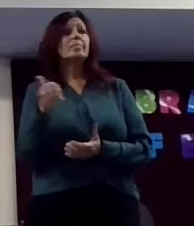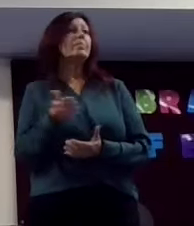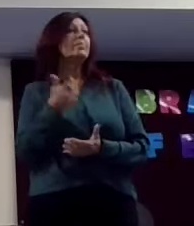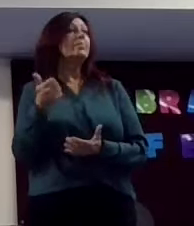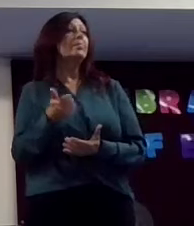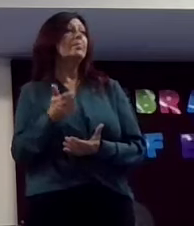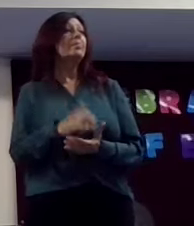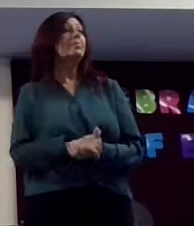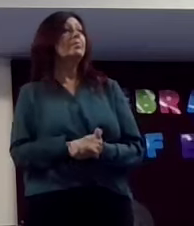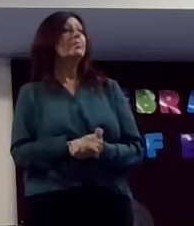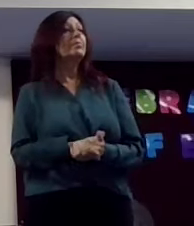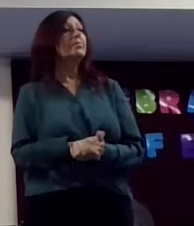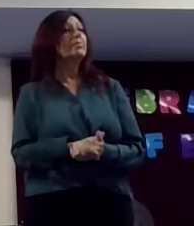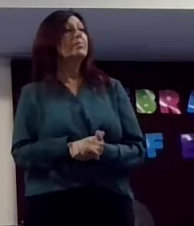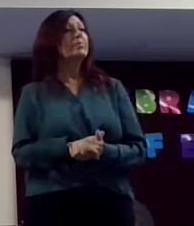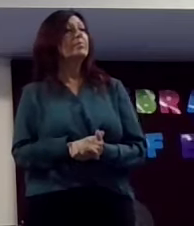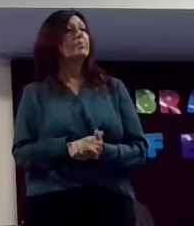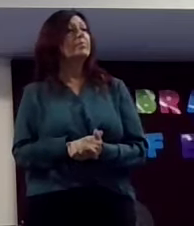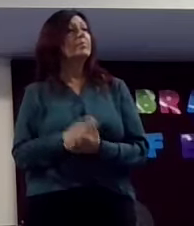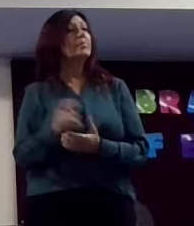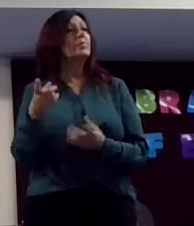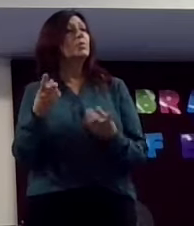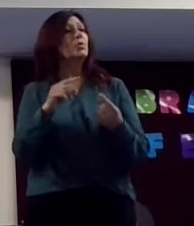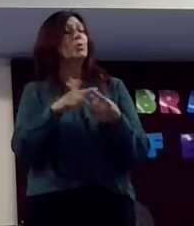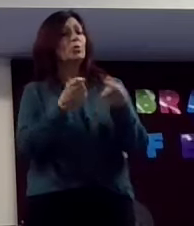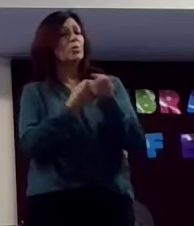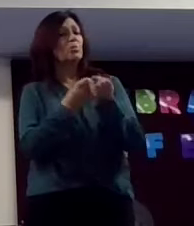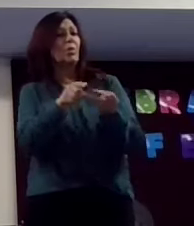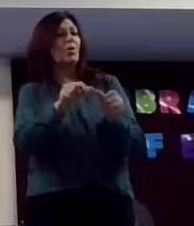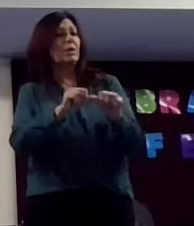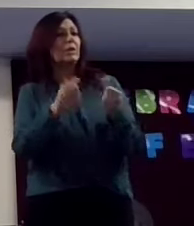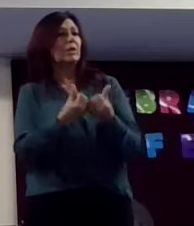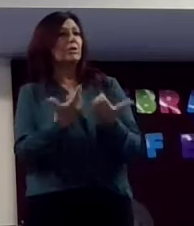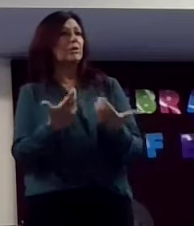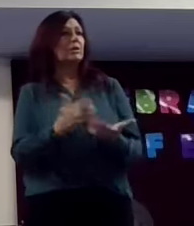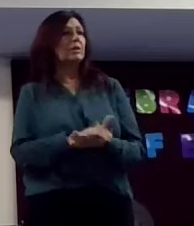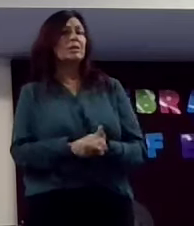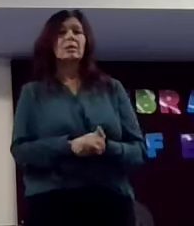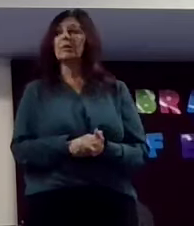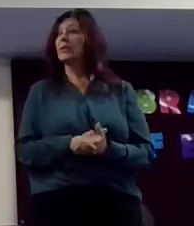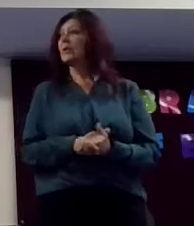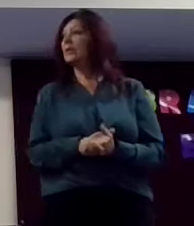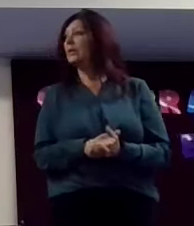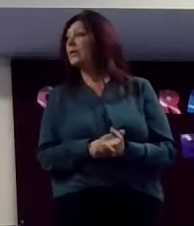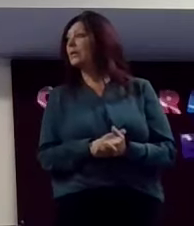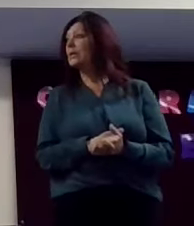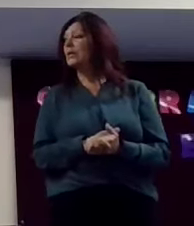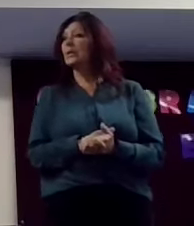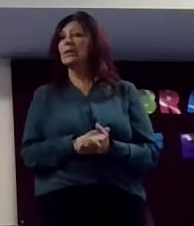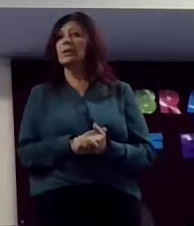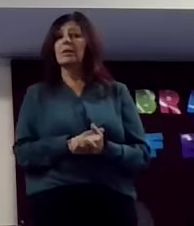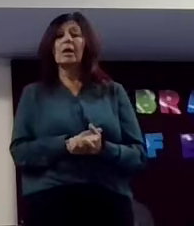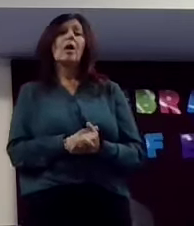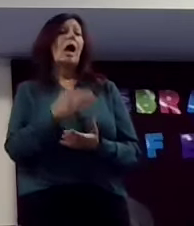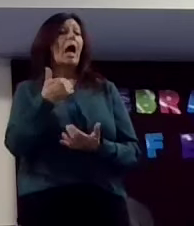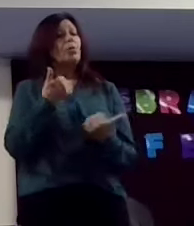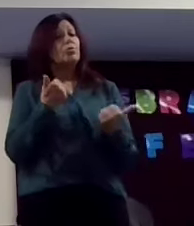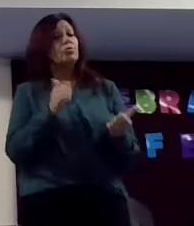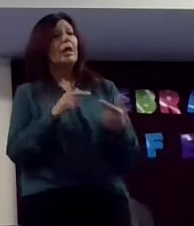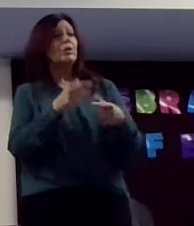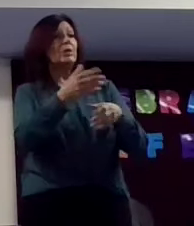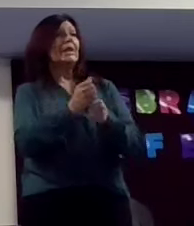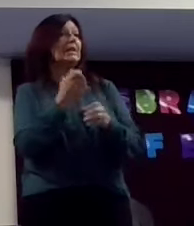Anything else? Yes. What would you do to support our agency? What would you do to support our agency? Well, I would try